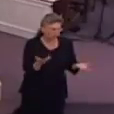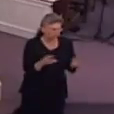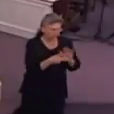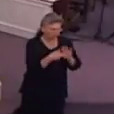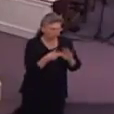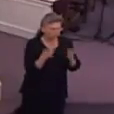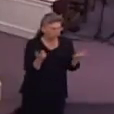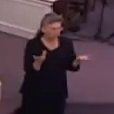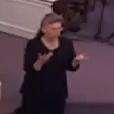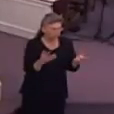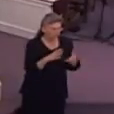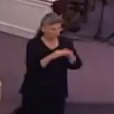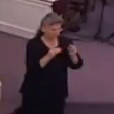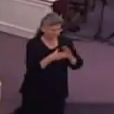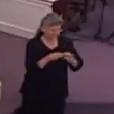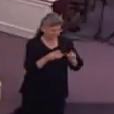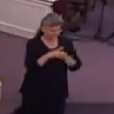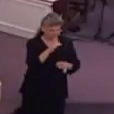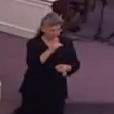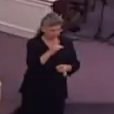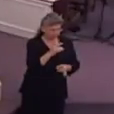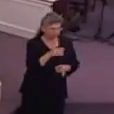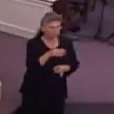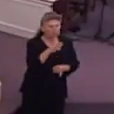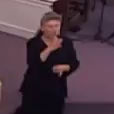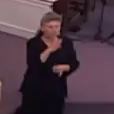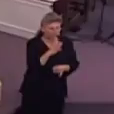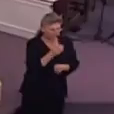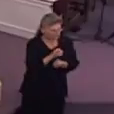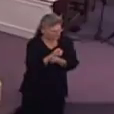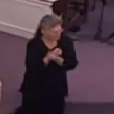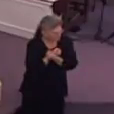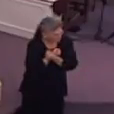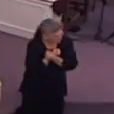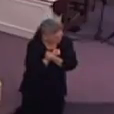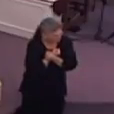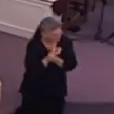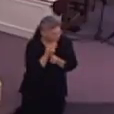Spirituality, God's Annoying Love for Imperfect People.